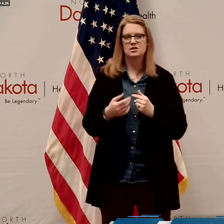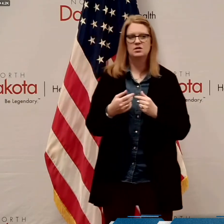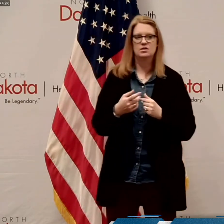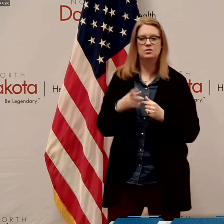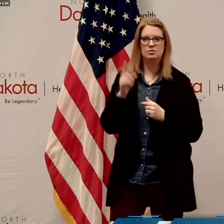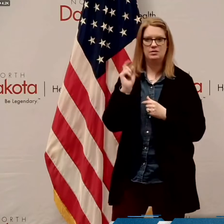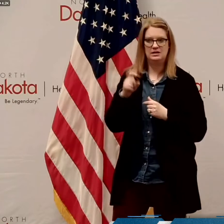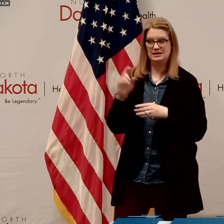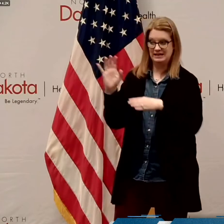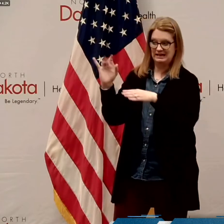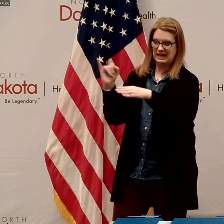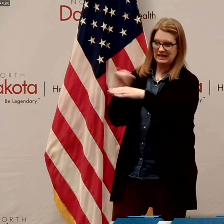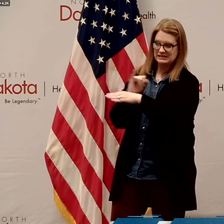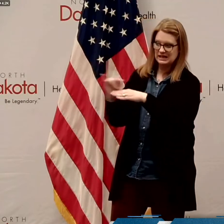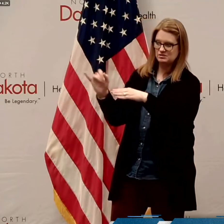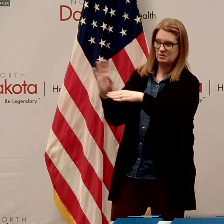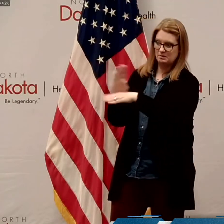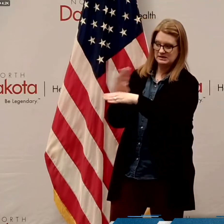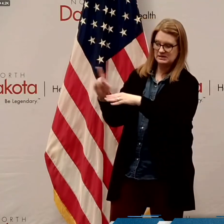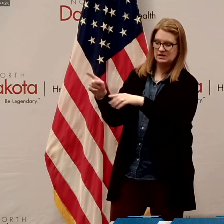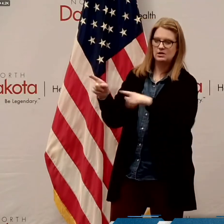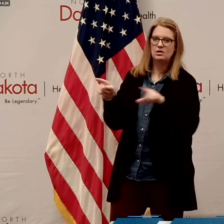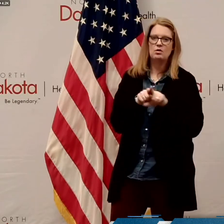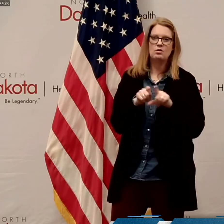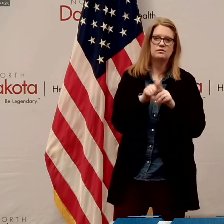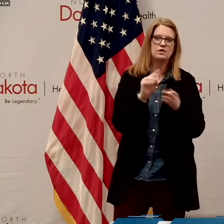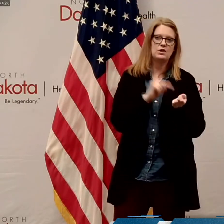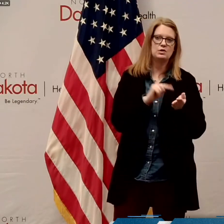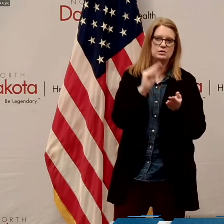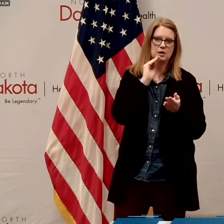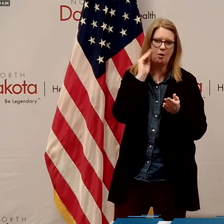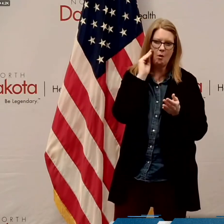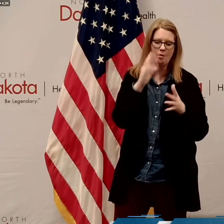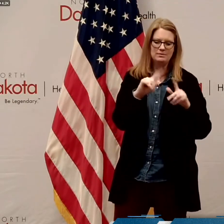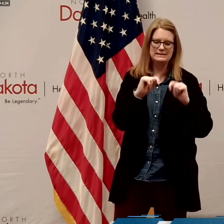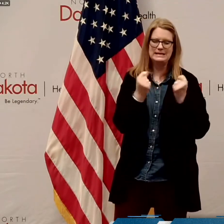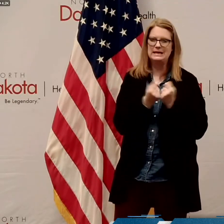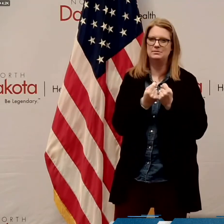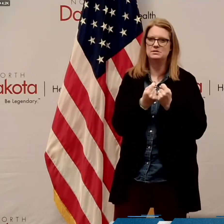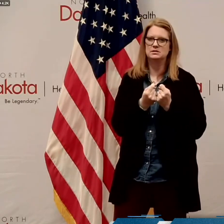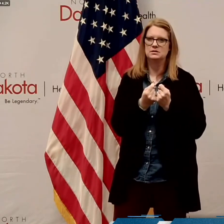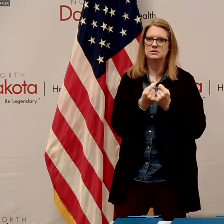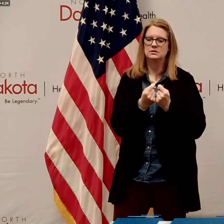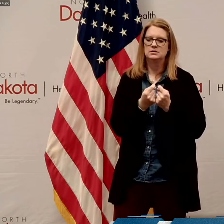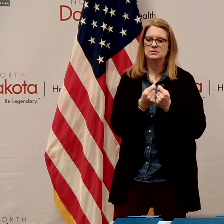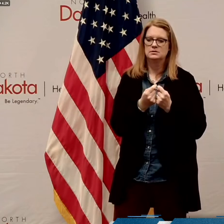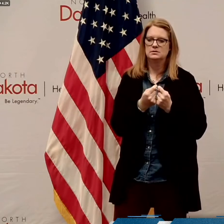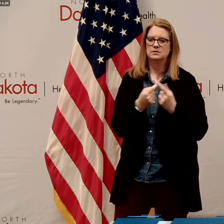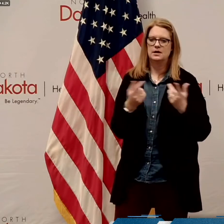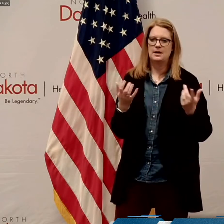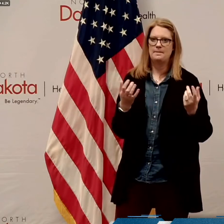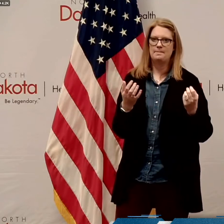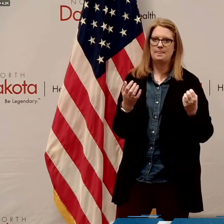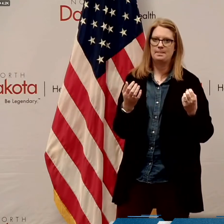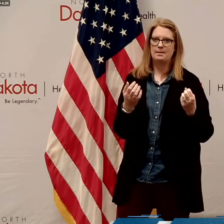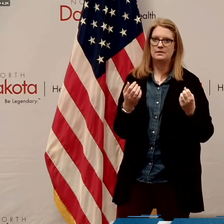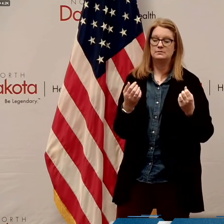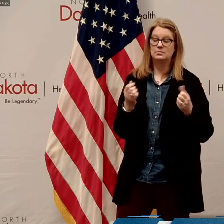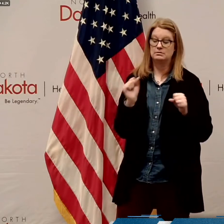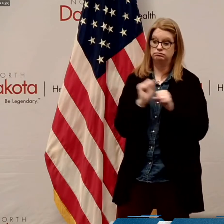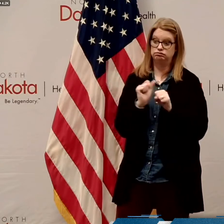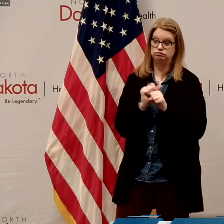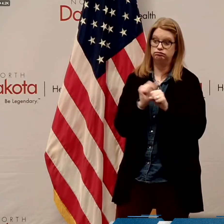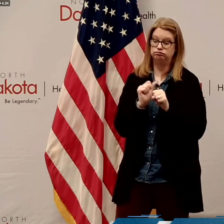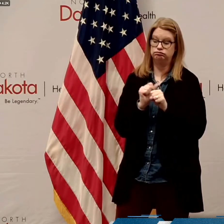both industrial, commercial, but also for nursing homes. And we're working round the clock to